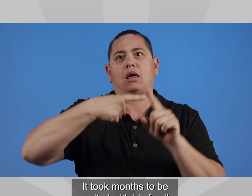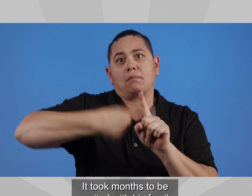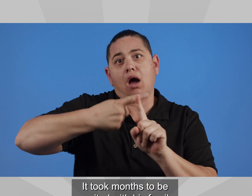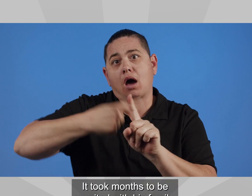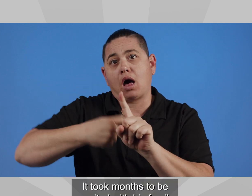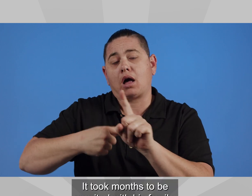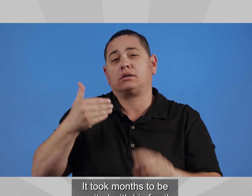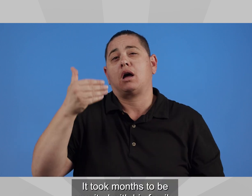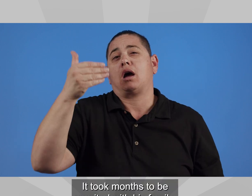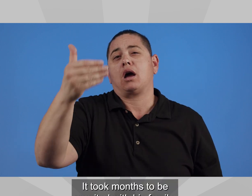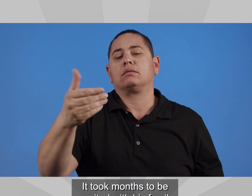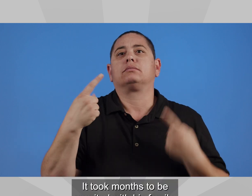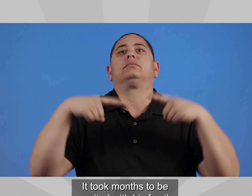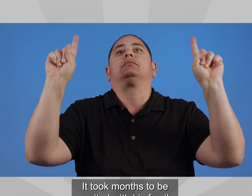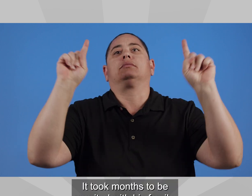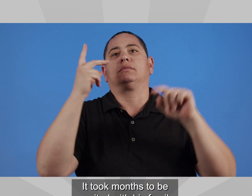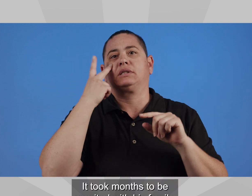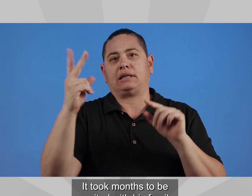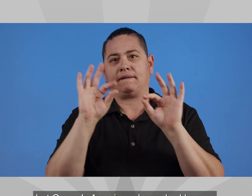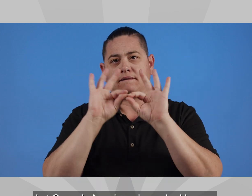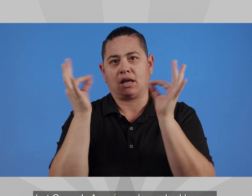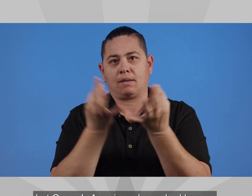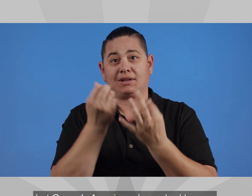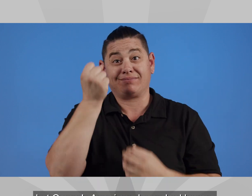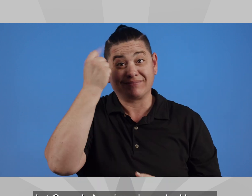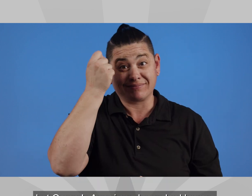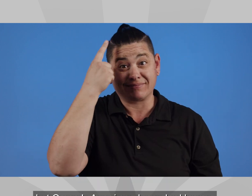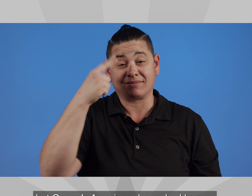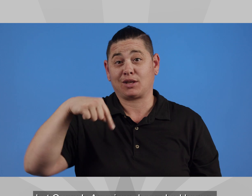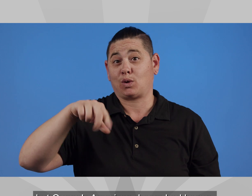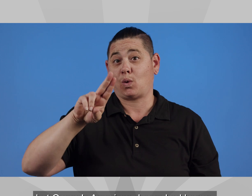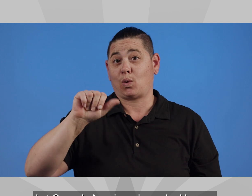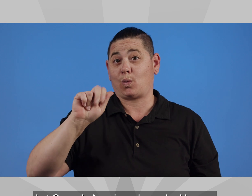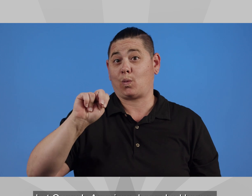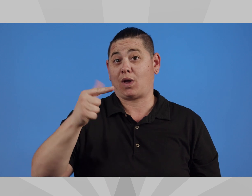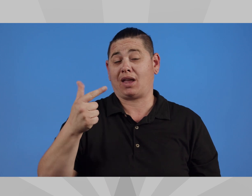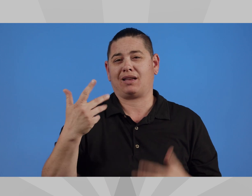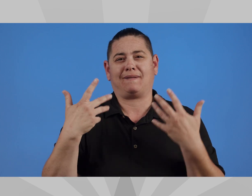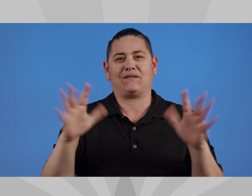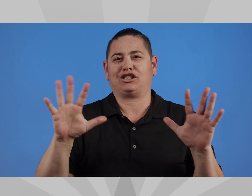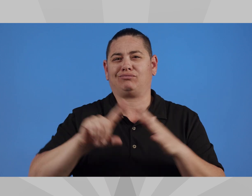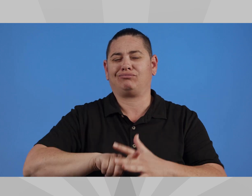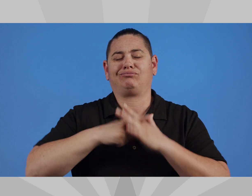It took months to be reunited with his family, but Quang's American dream had begun.